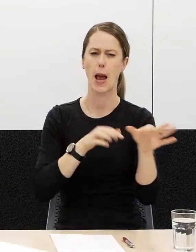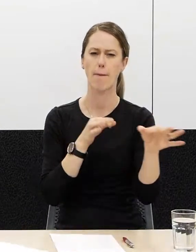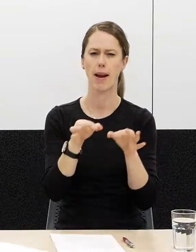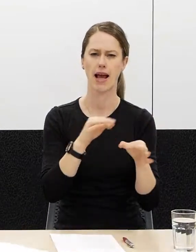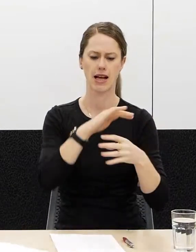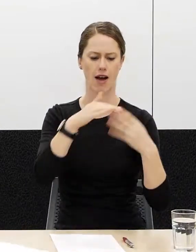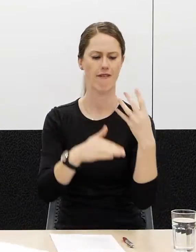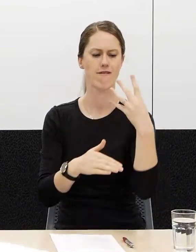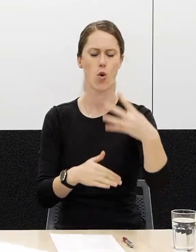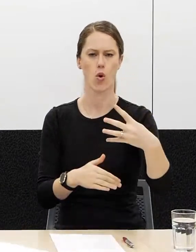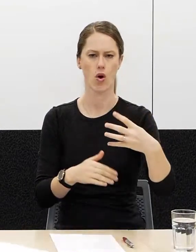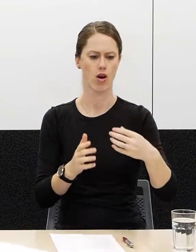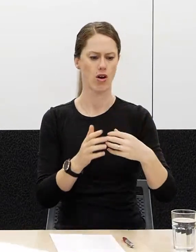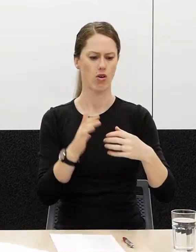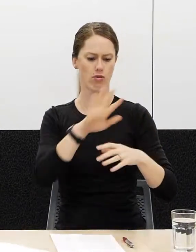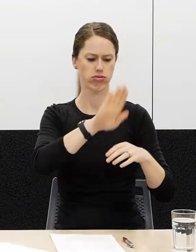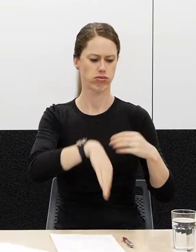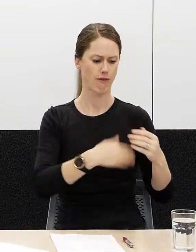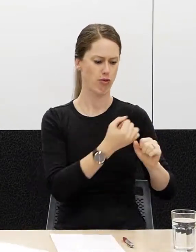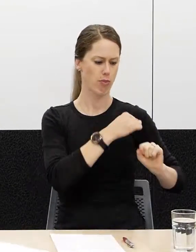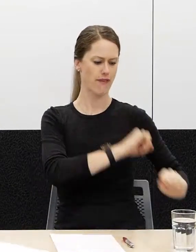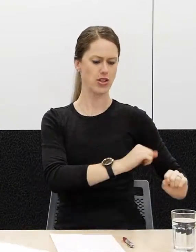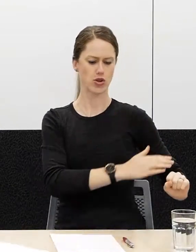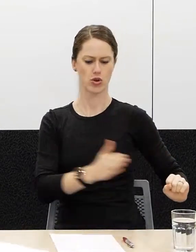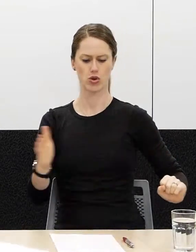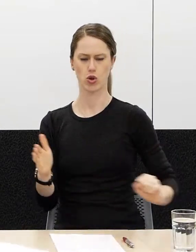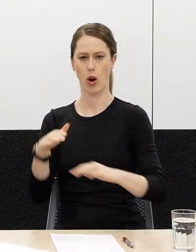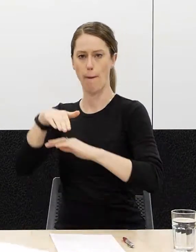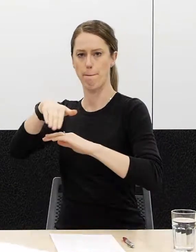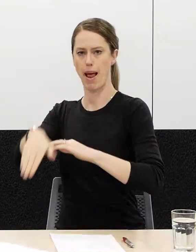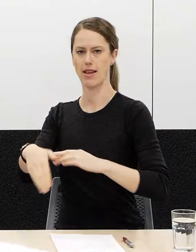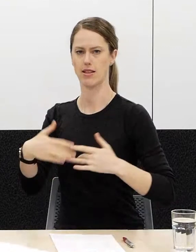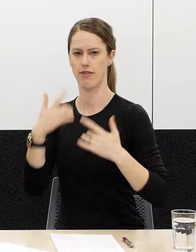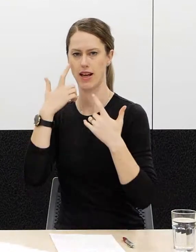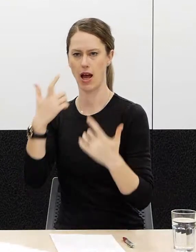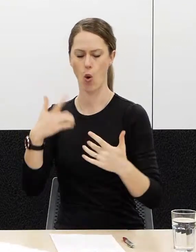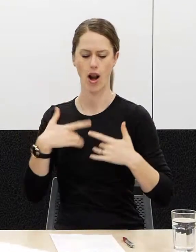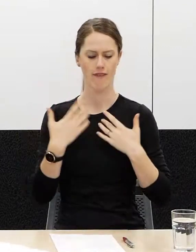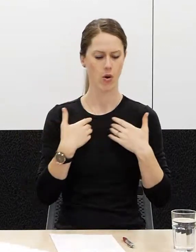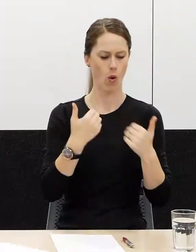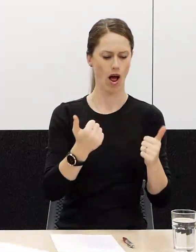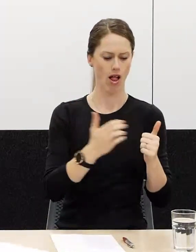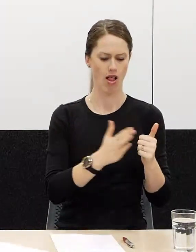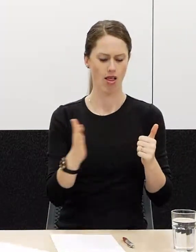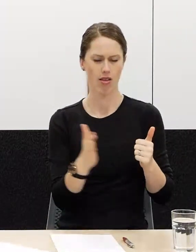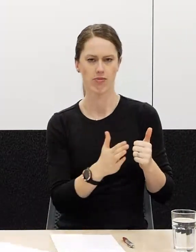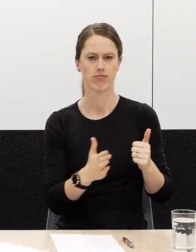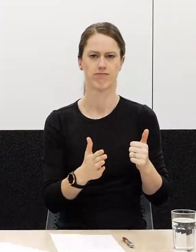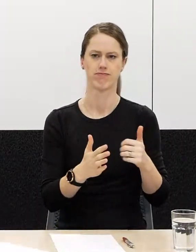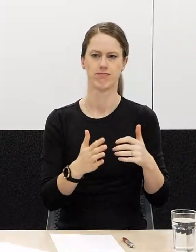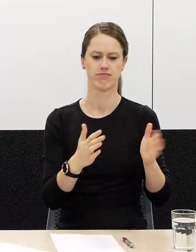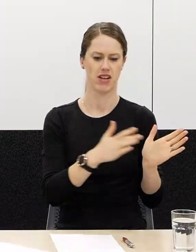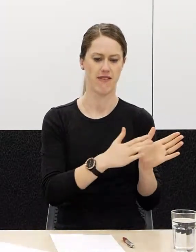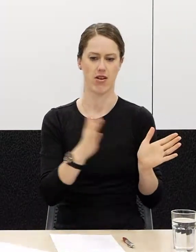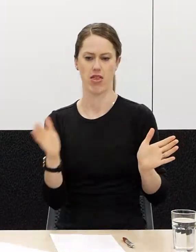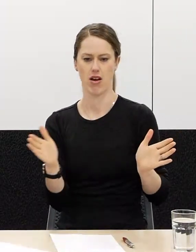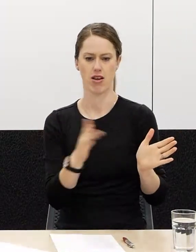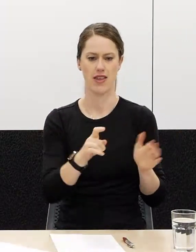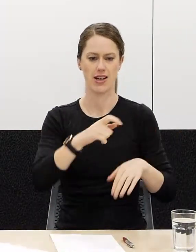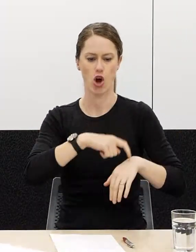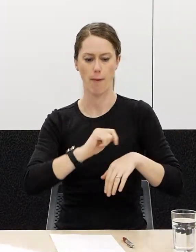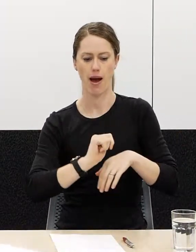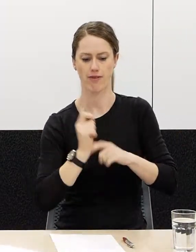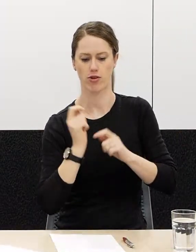full spectrum from prevention right through to palliative care, living well with cancer, and obviously, in that period